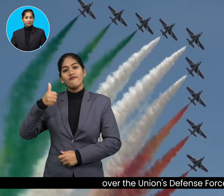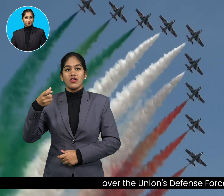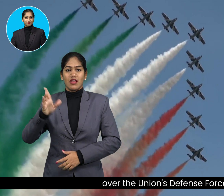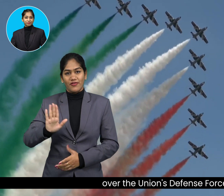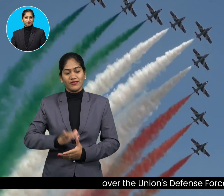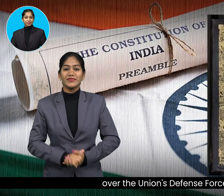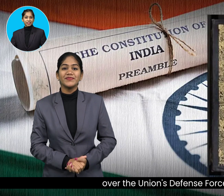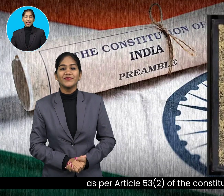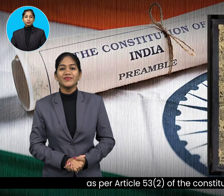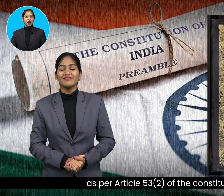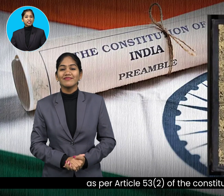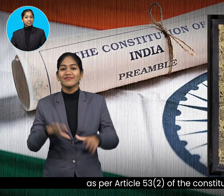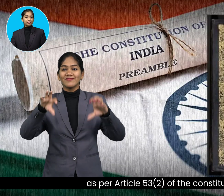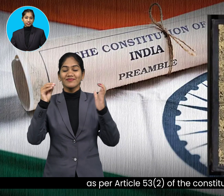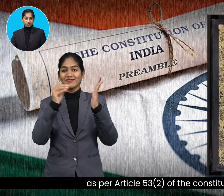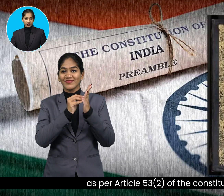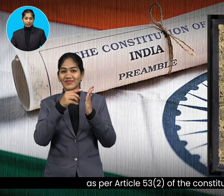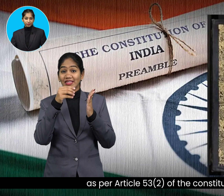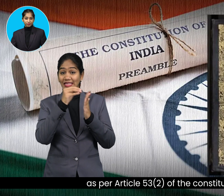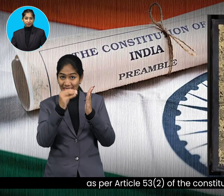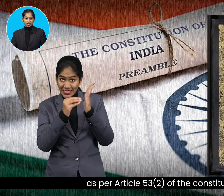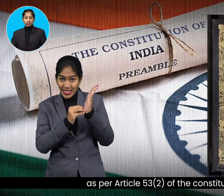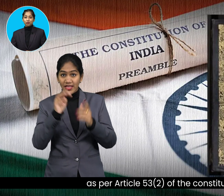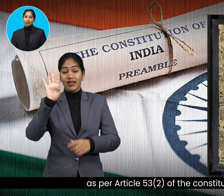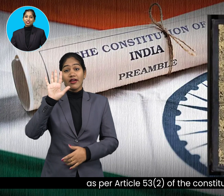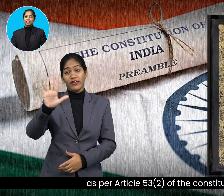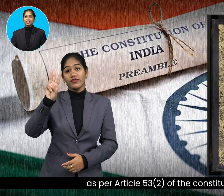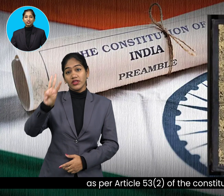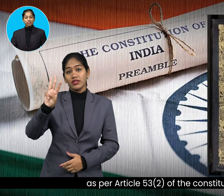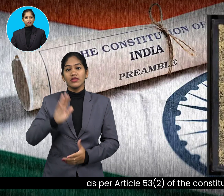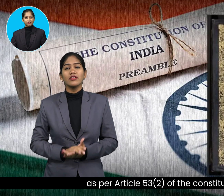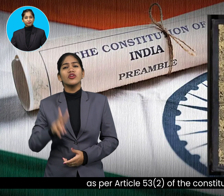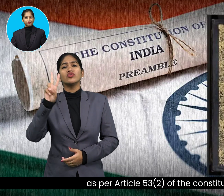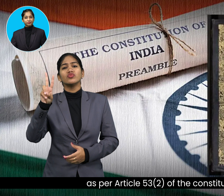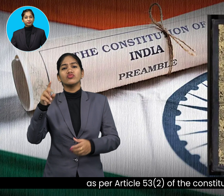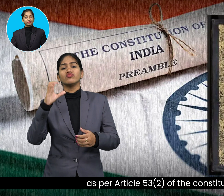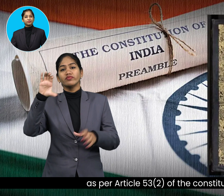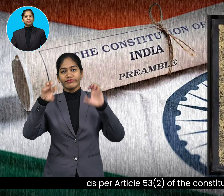force as per Article 53(2) of the Constitution.